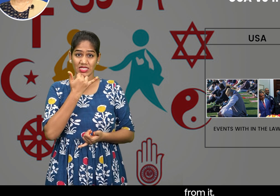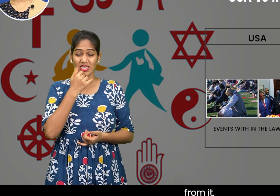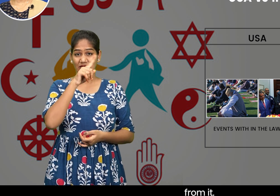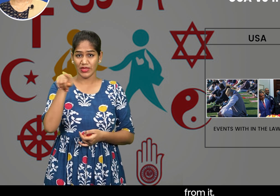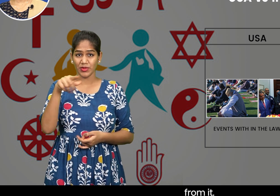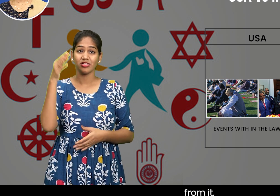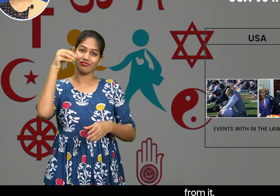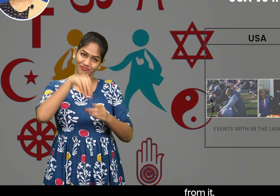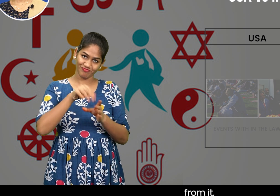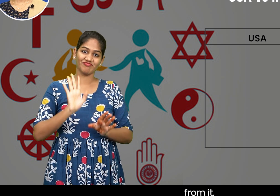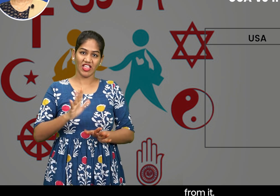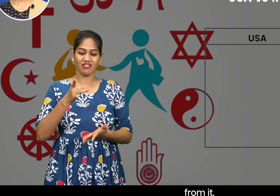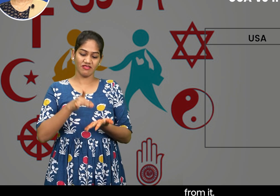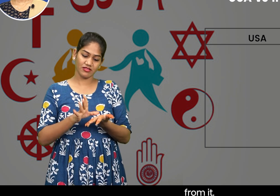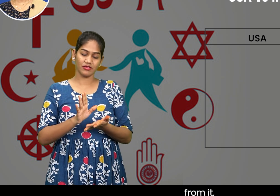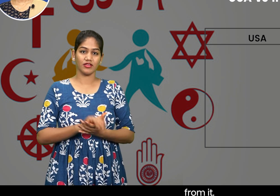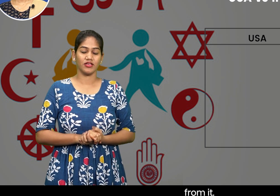it.